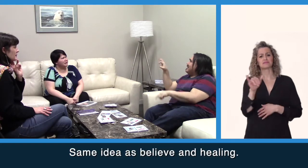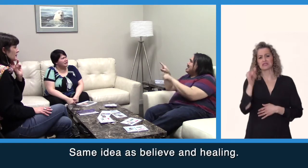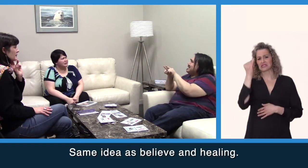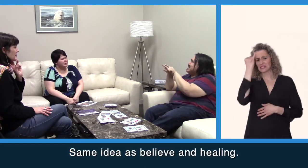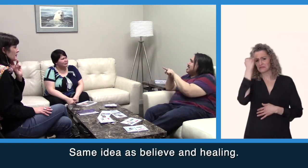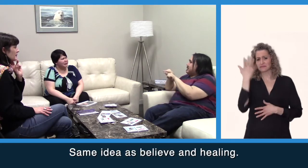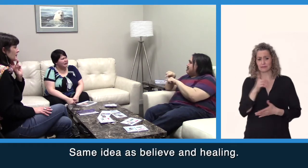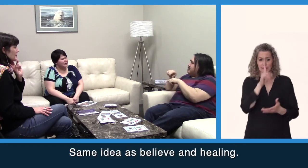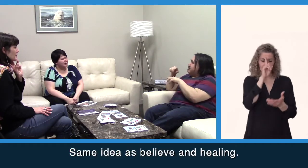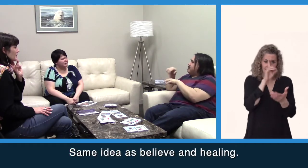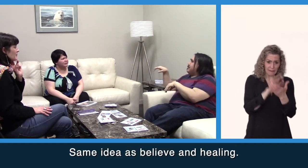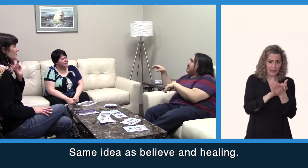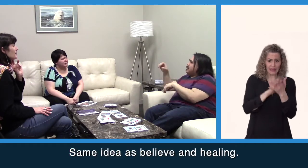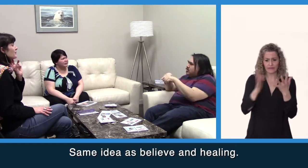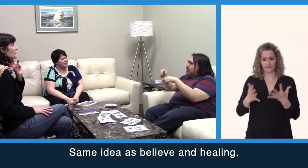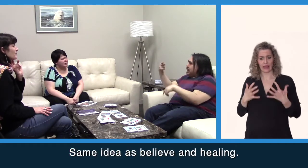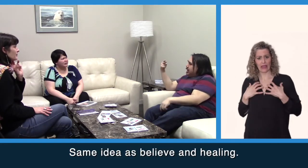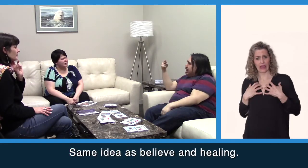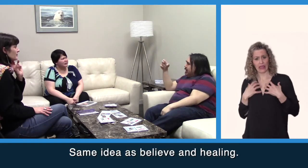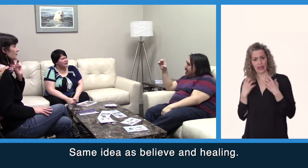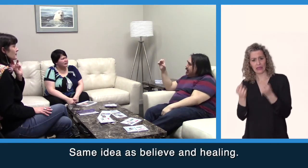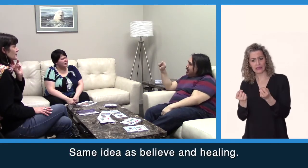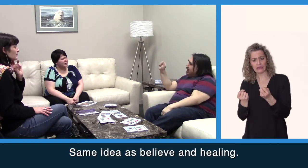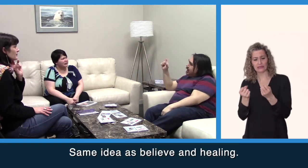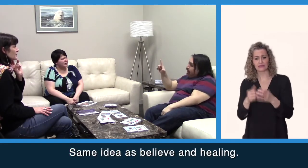Same idea as belief,